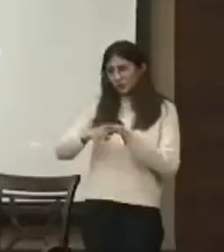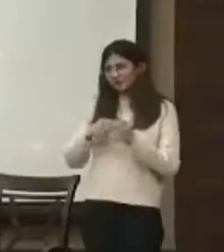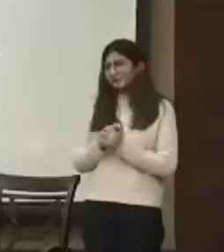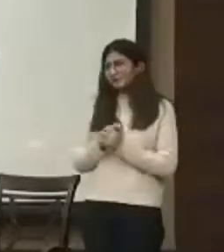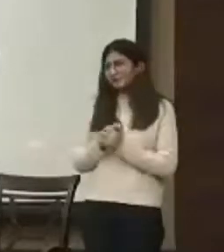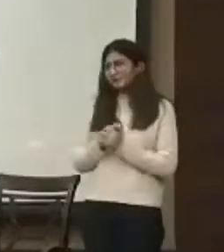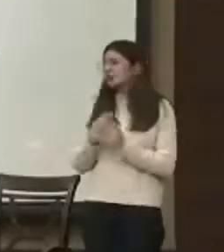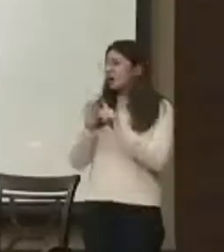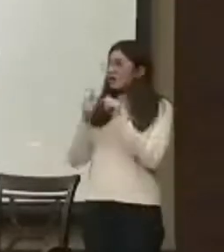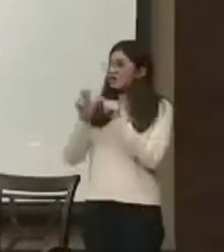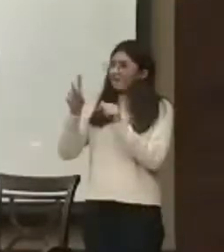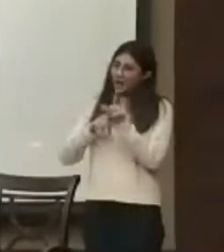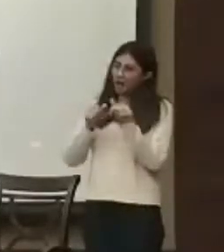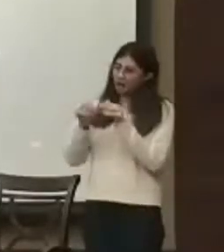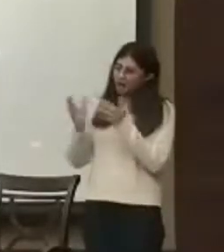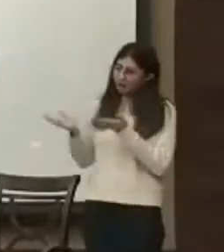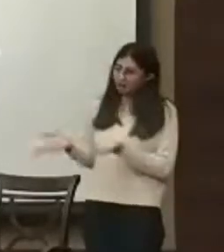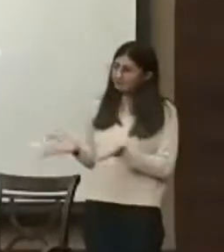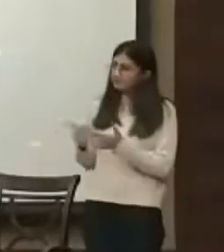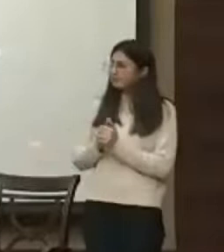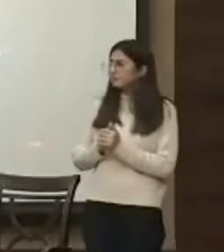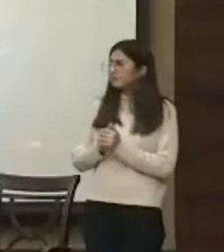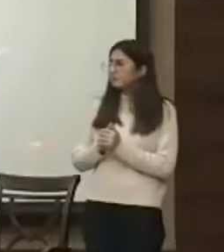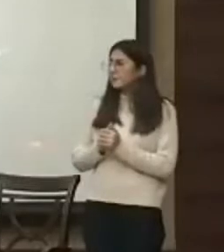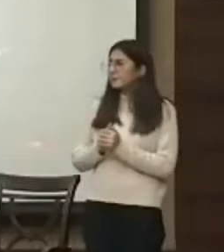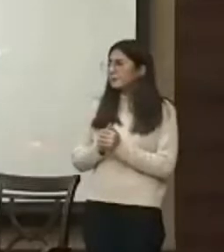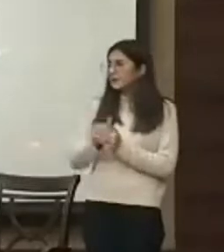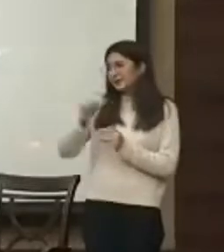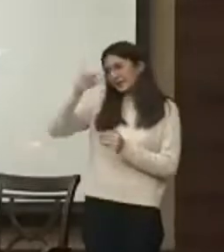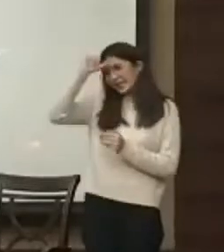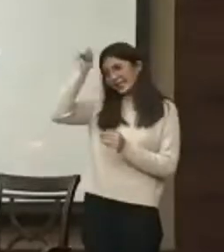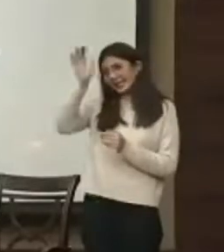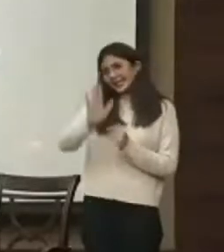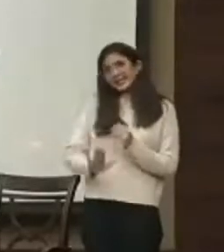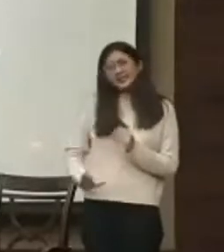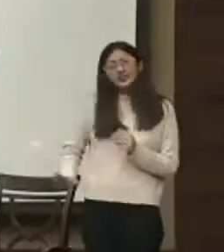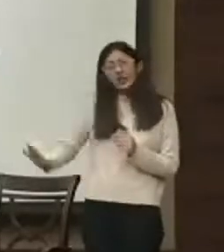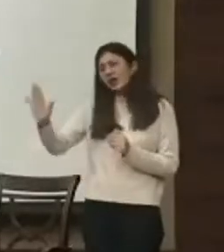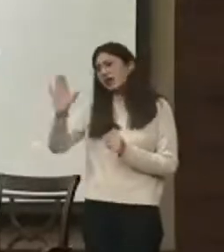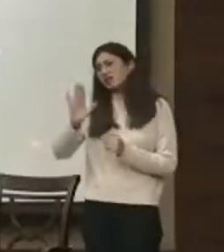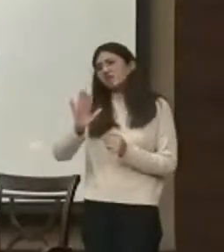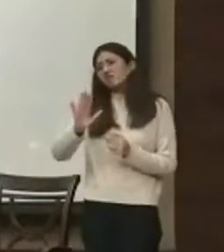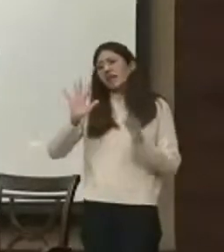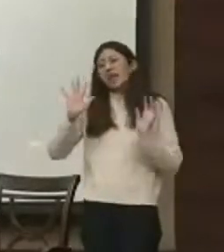So Kavya, with India being a country with the youngest population in the world,